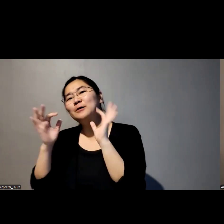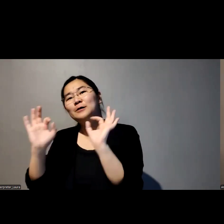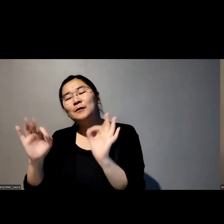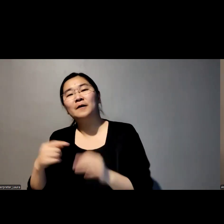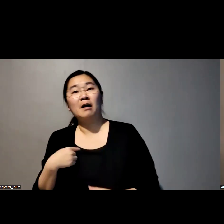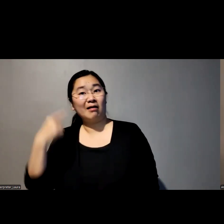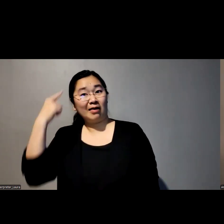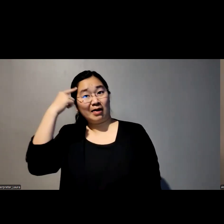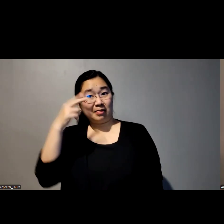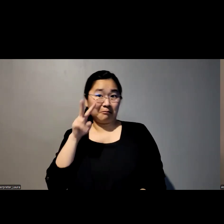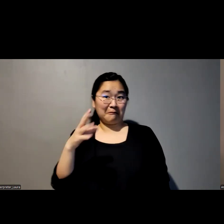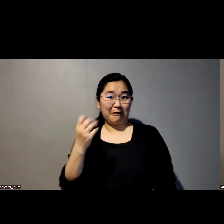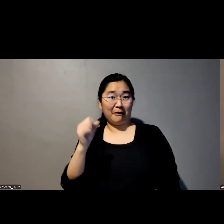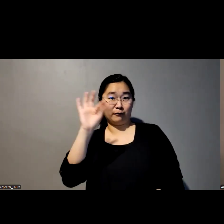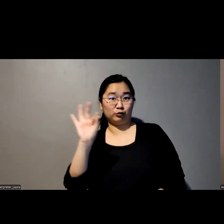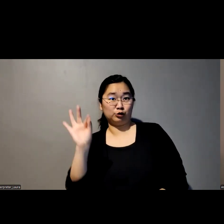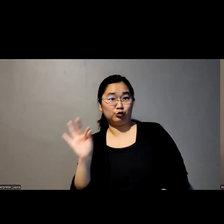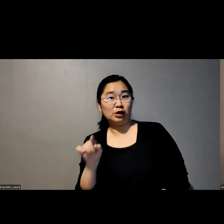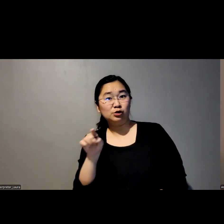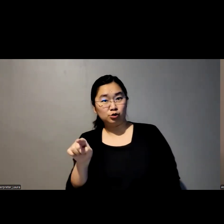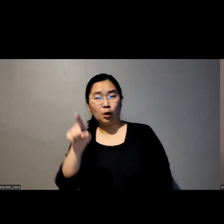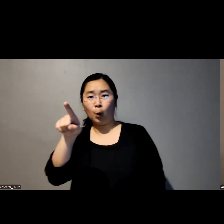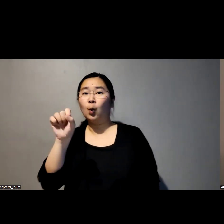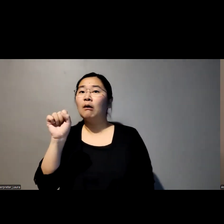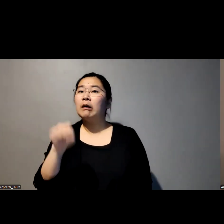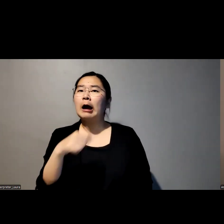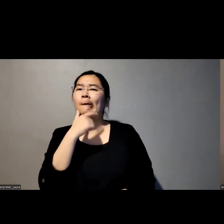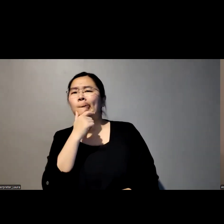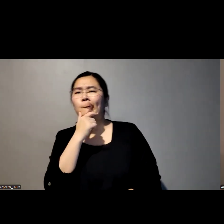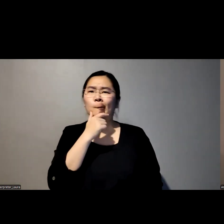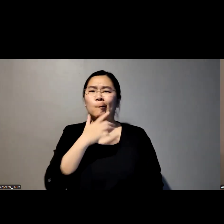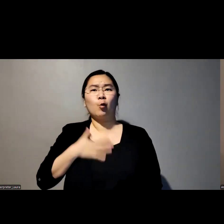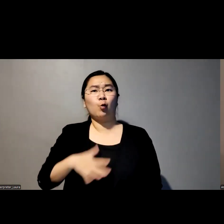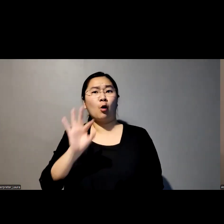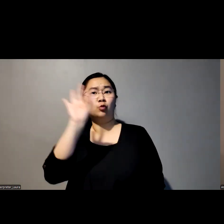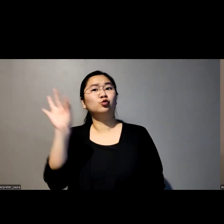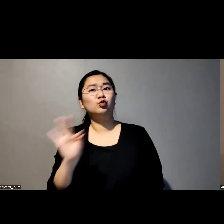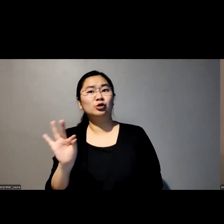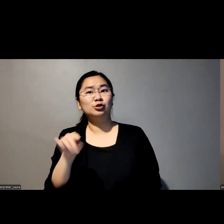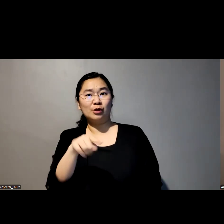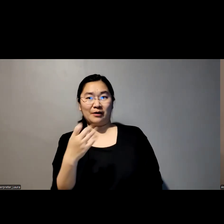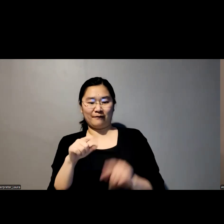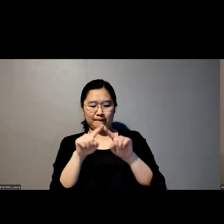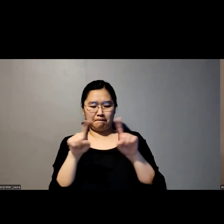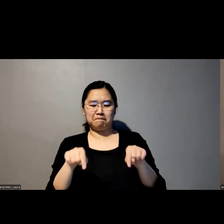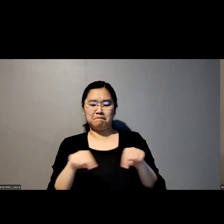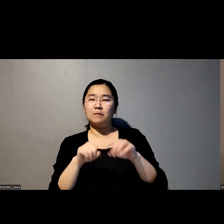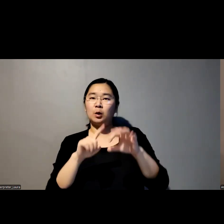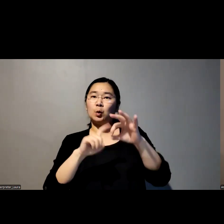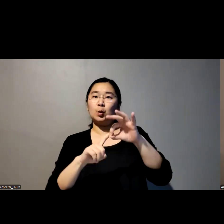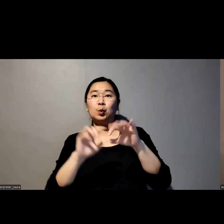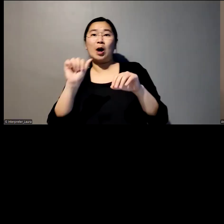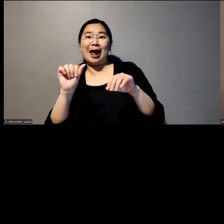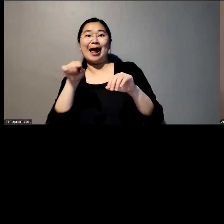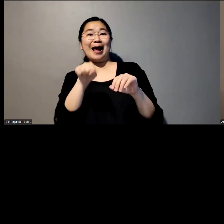in mind. So it is now, I now will turn to Dorothy. Dorothy